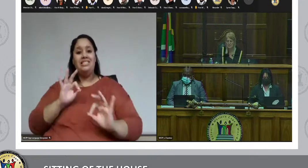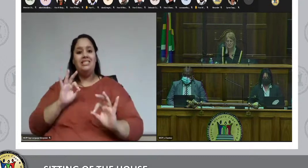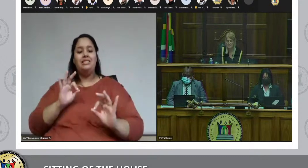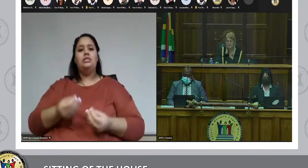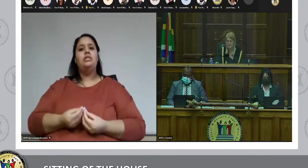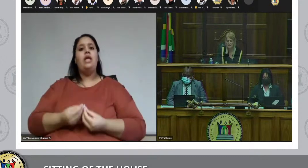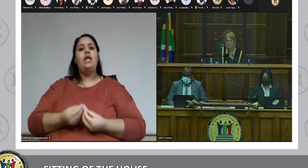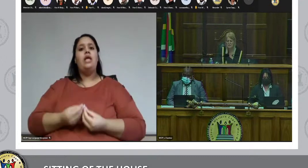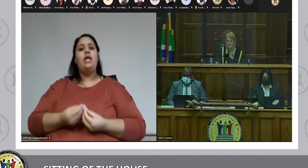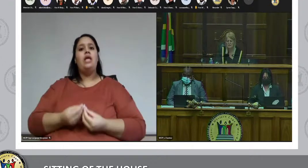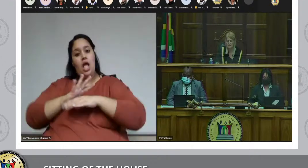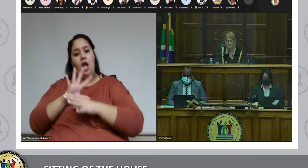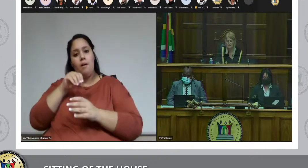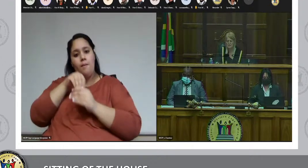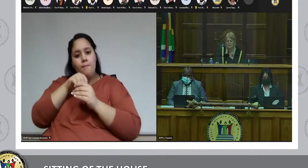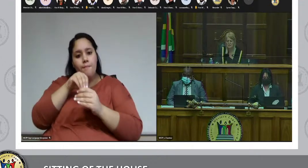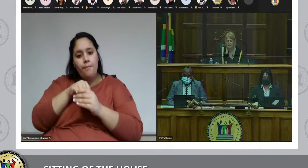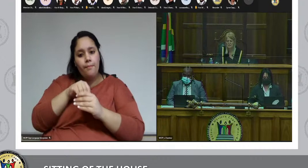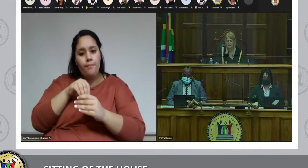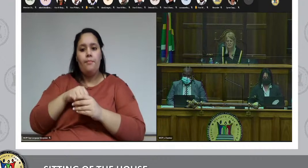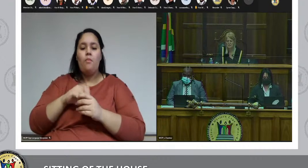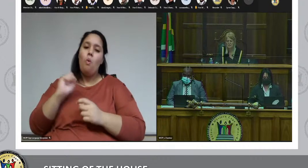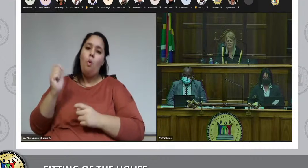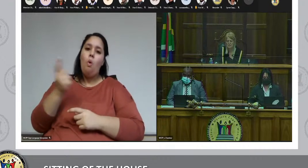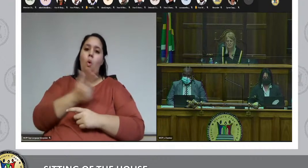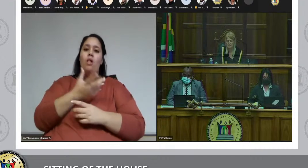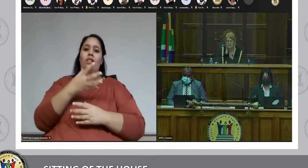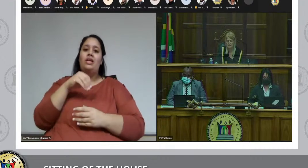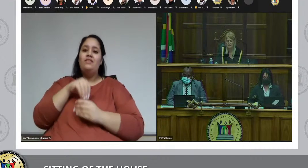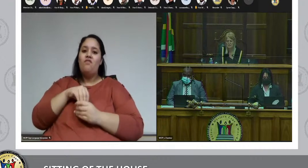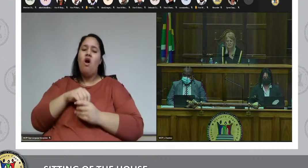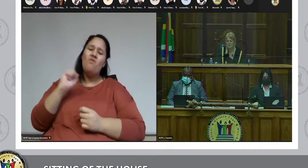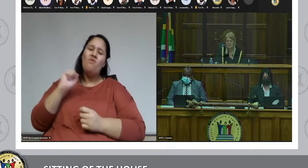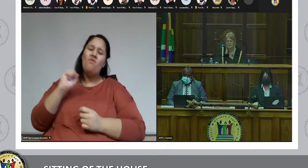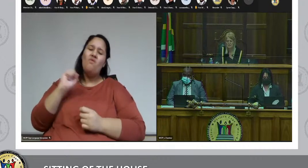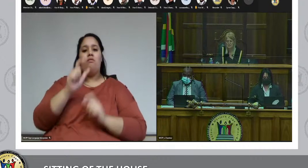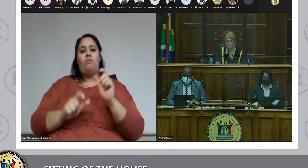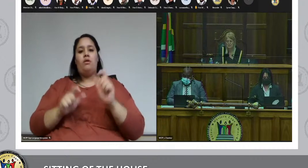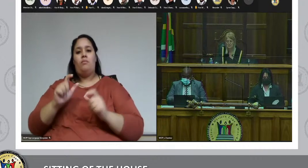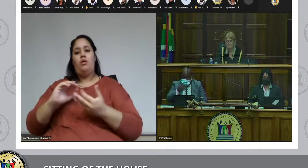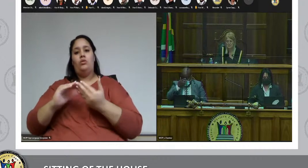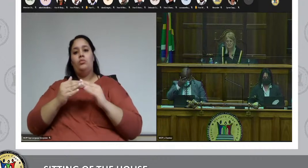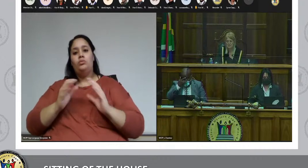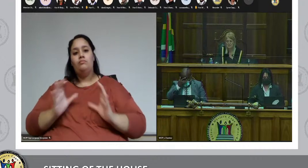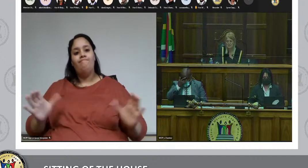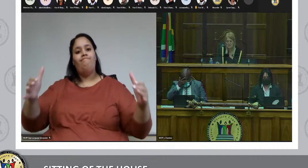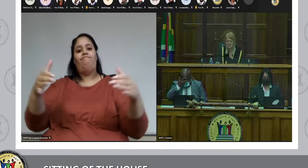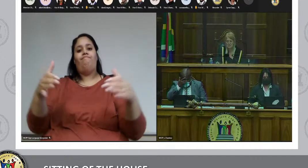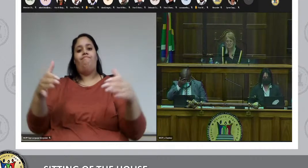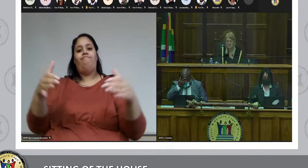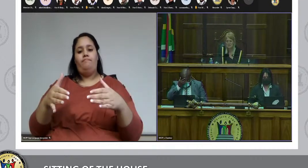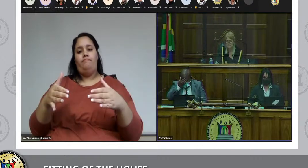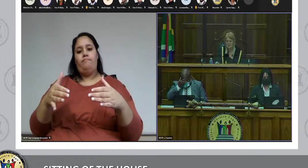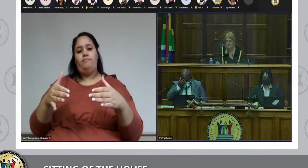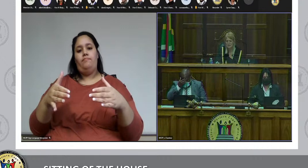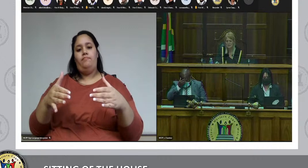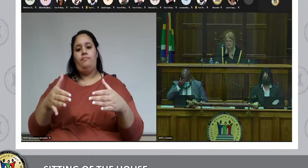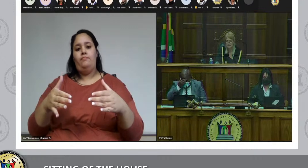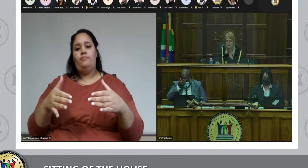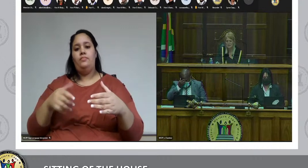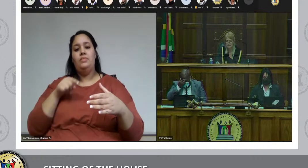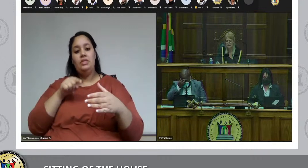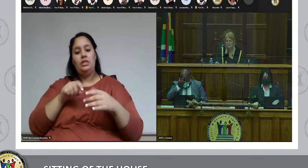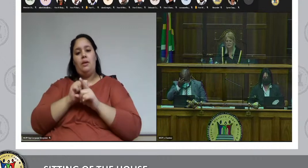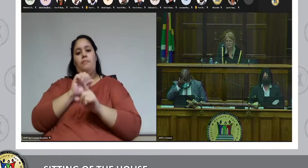it's that involvement of everyone, all civil societies, formations that had the